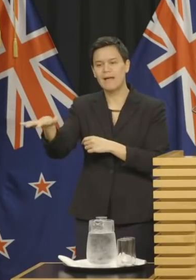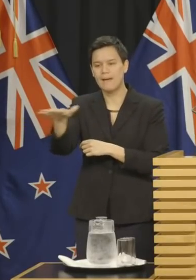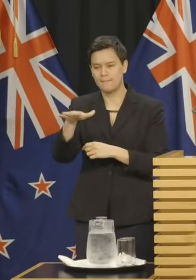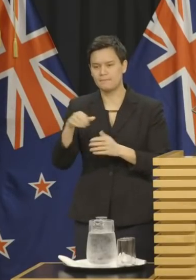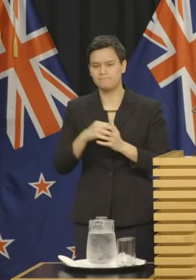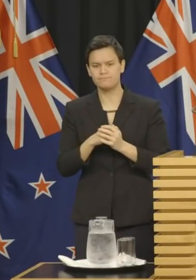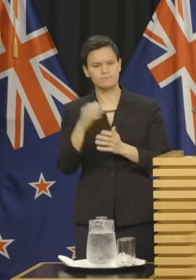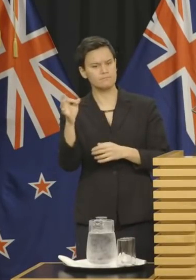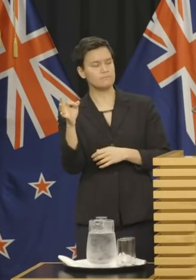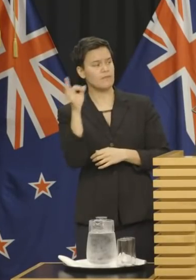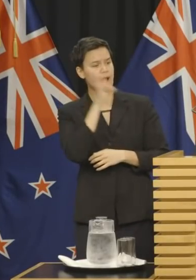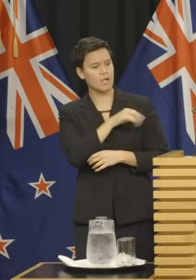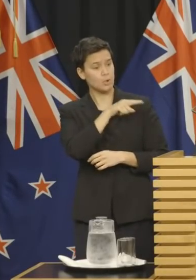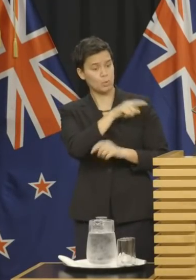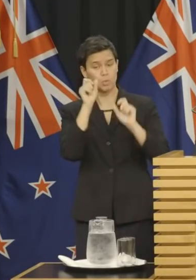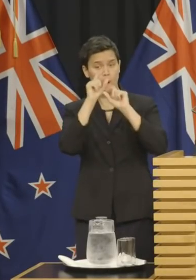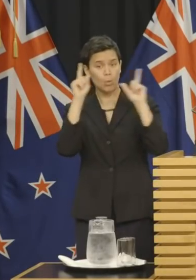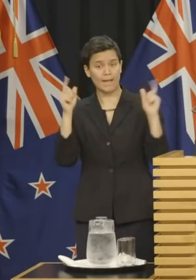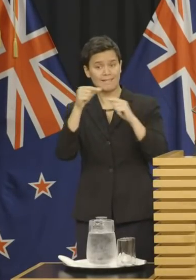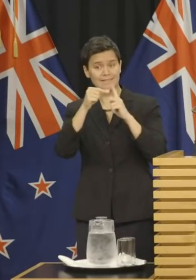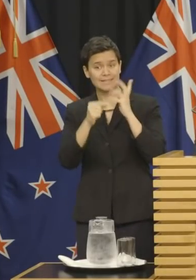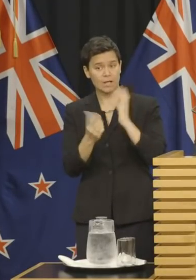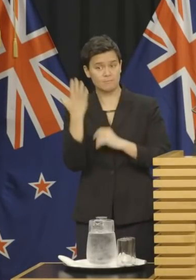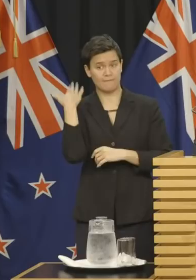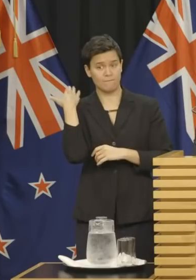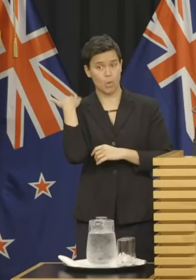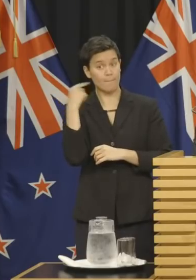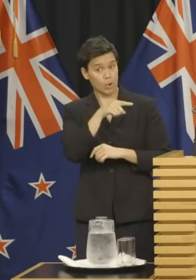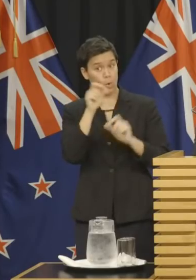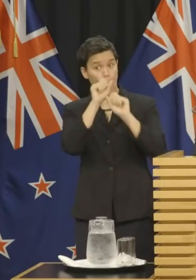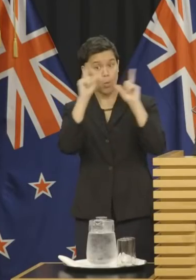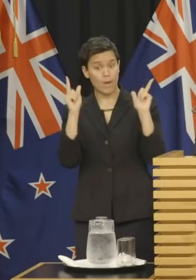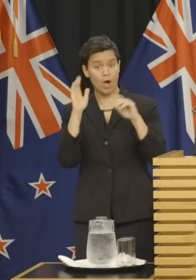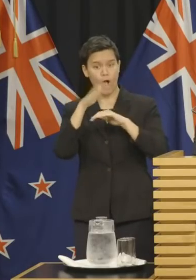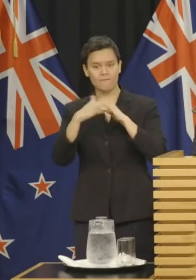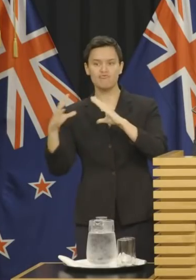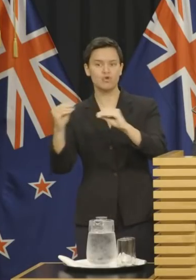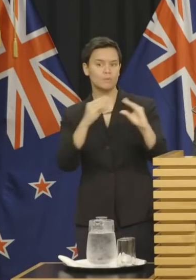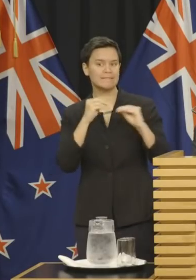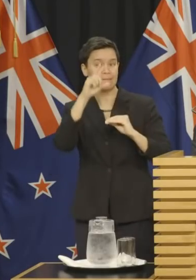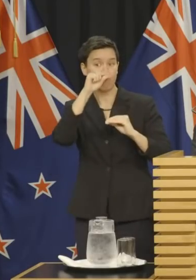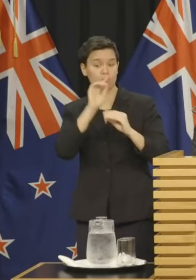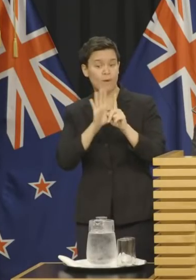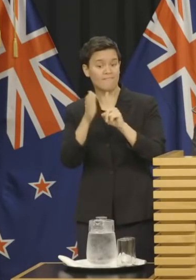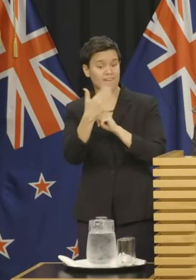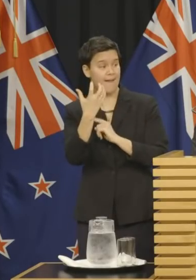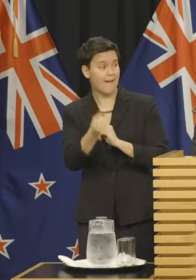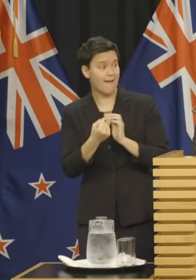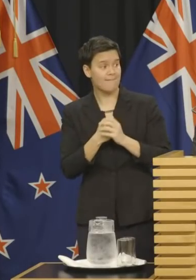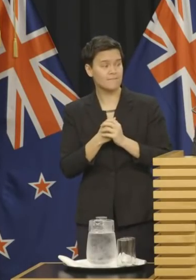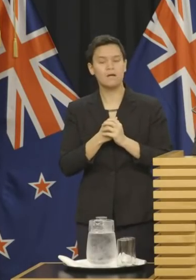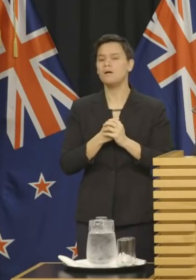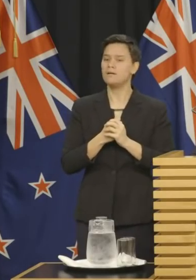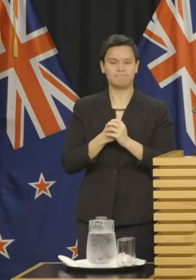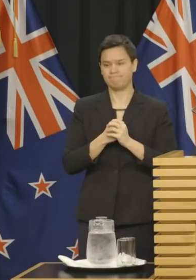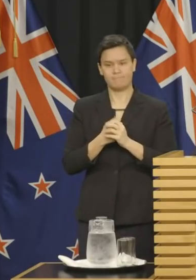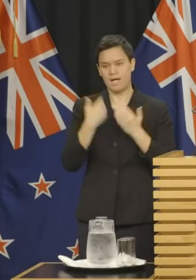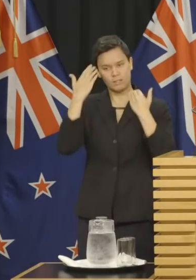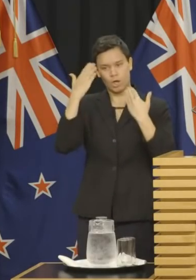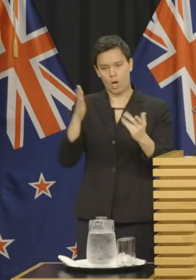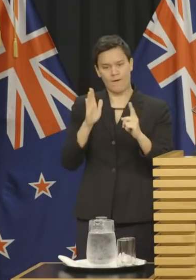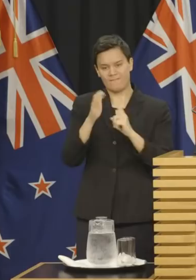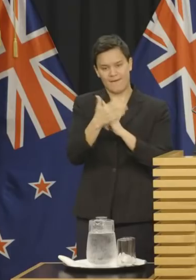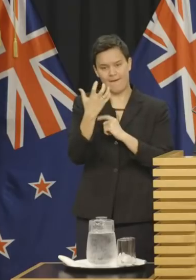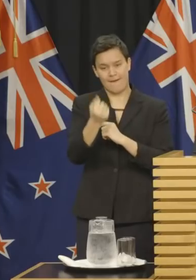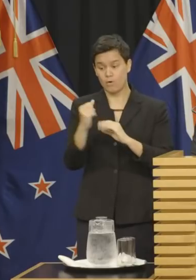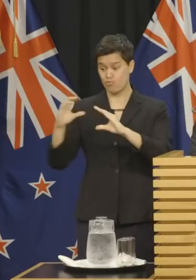the details of this until now. Are you aware that there were rumours about this going on? I had not been. Obviously, I am aware of that now. You're